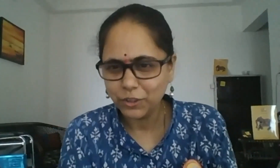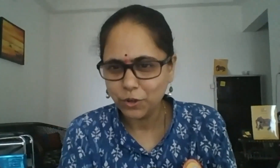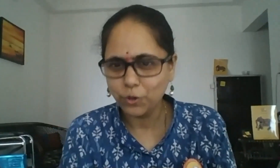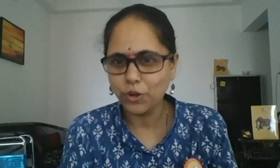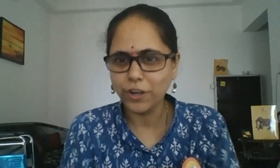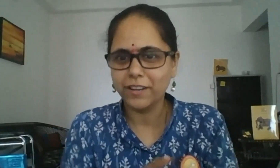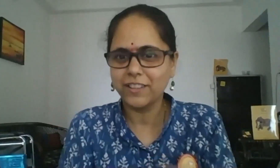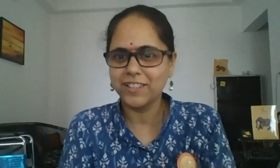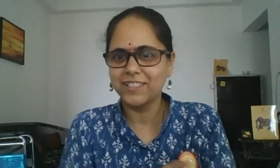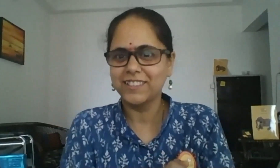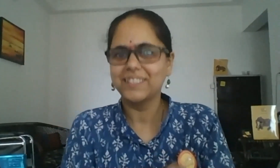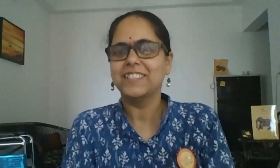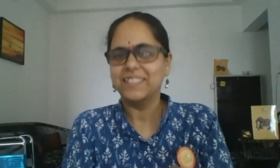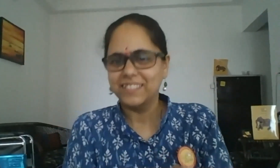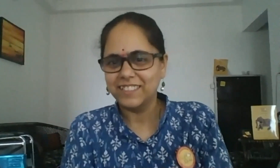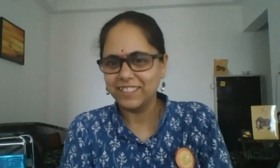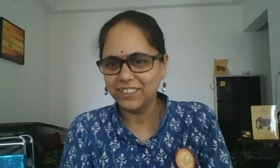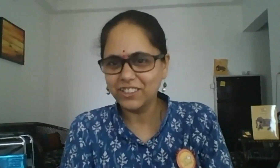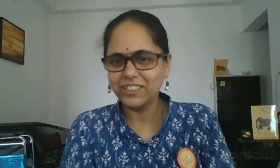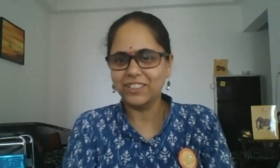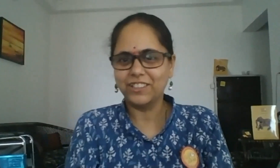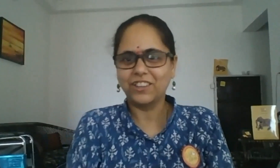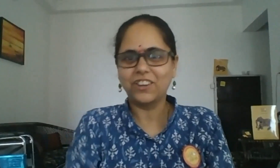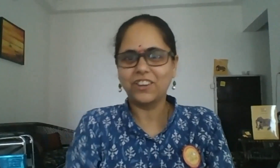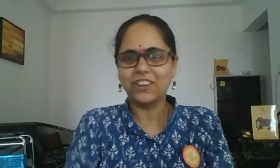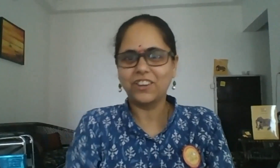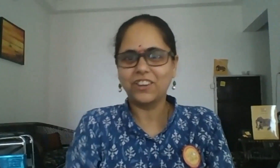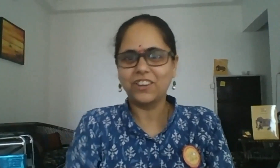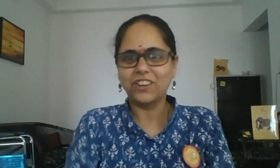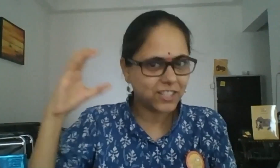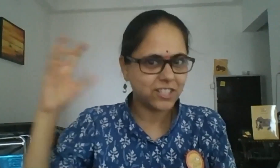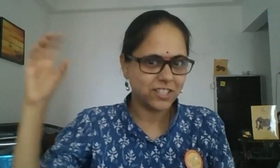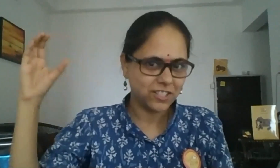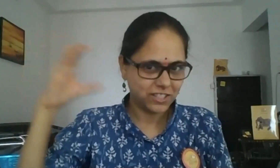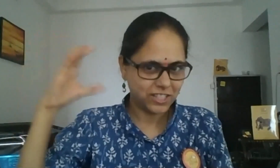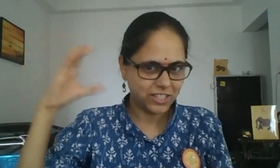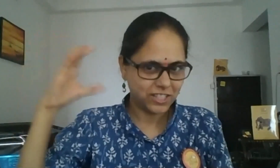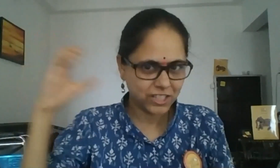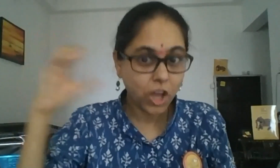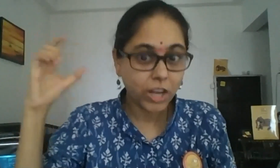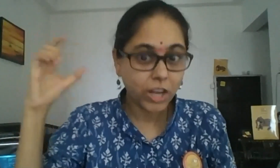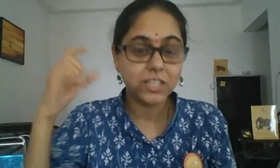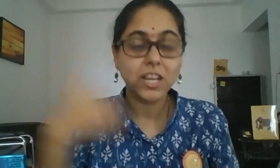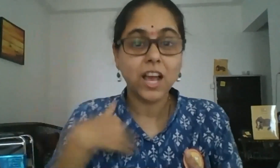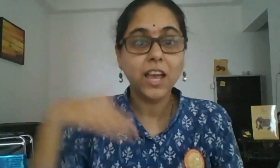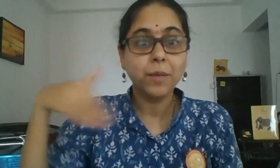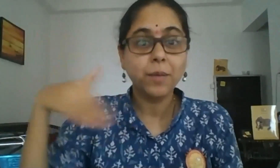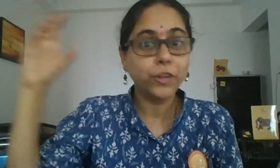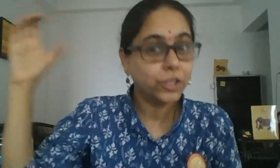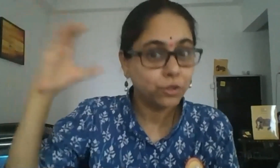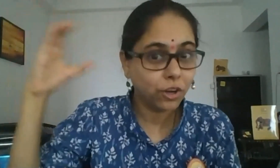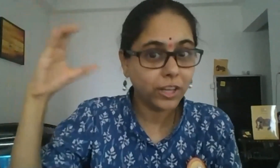Who got it? Good. College. So this is college. I am going to